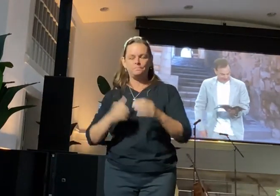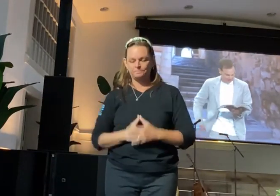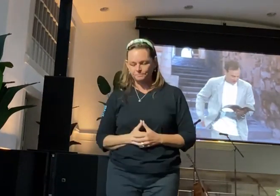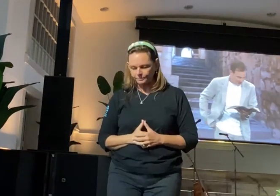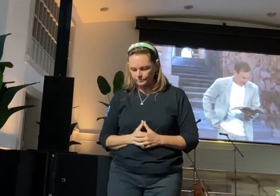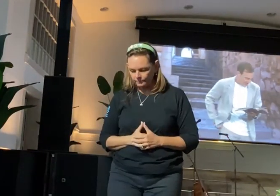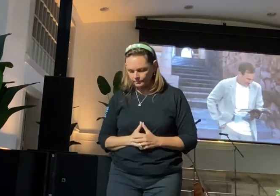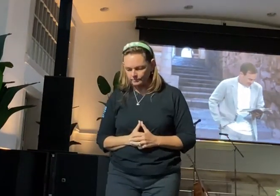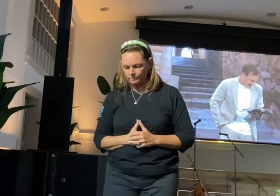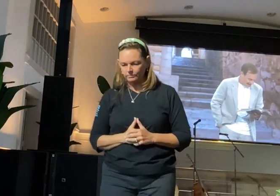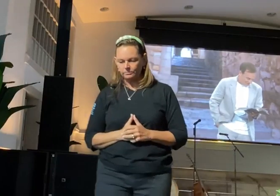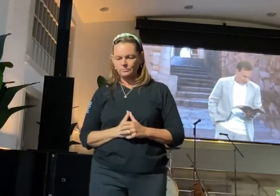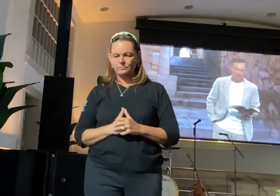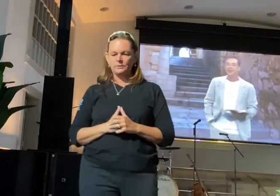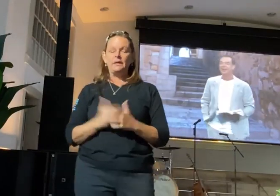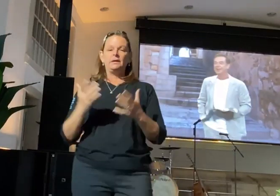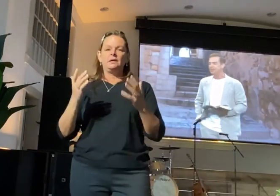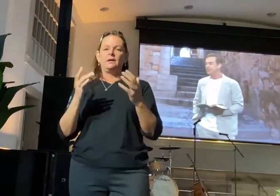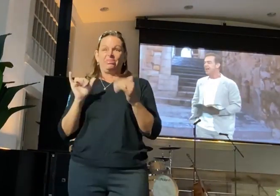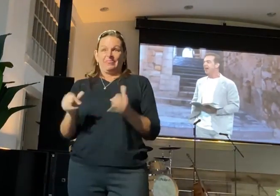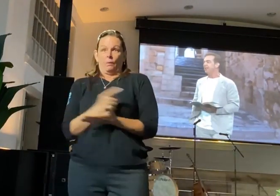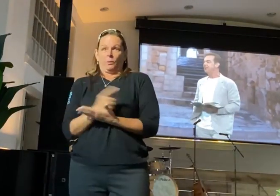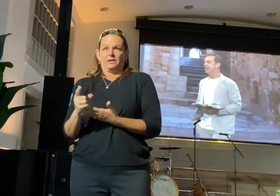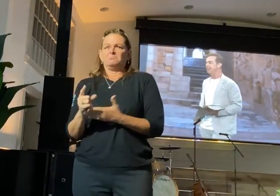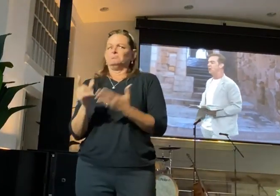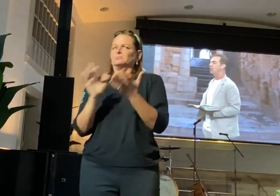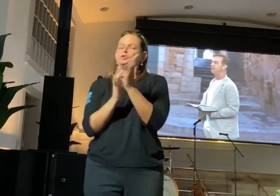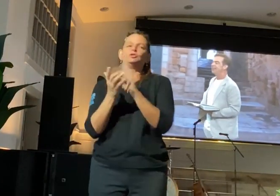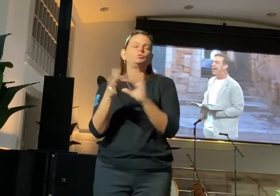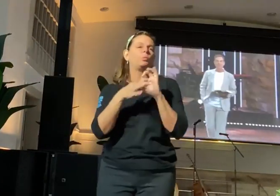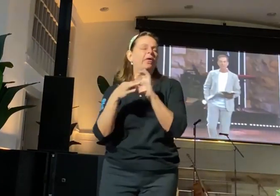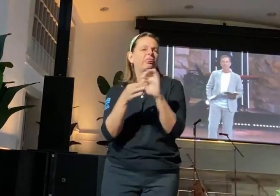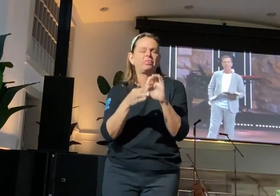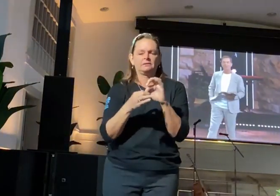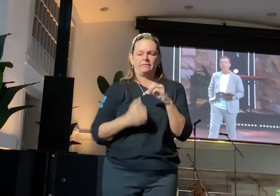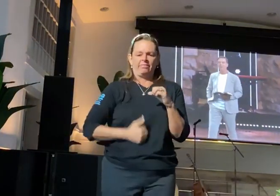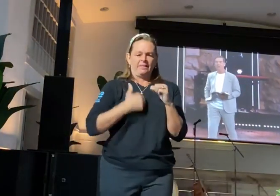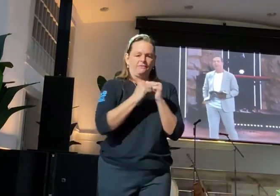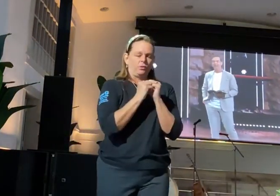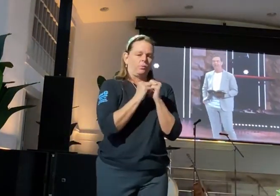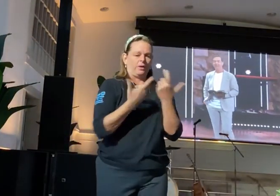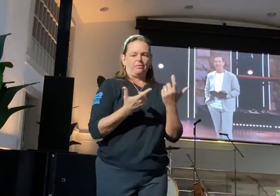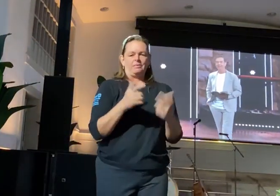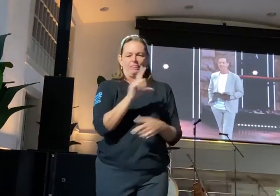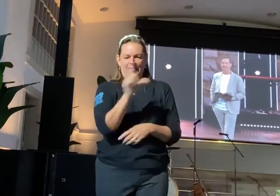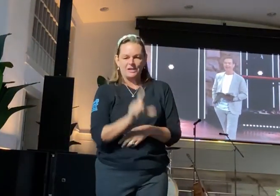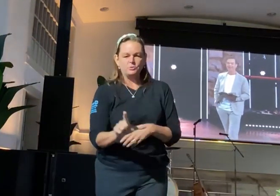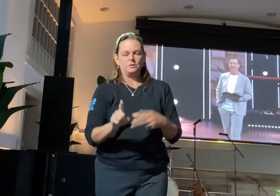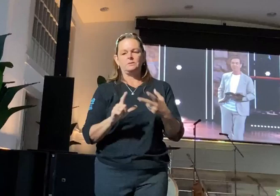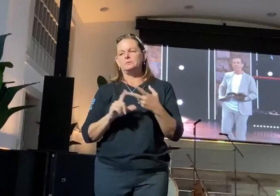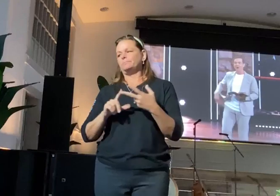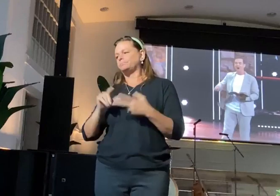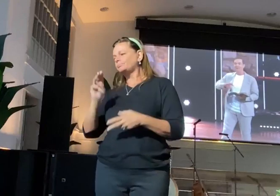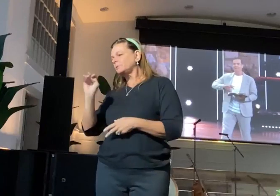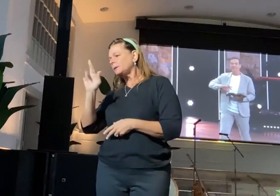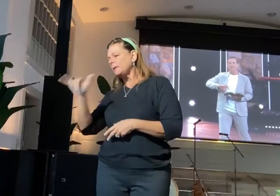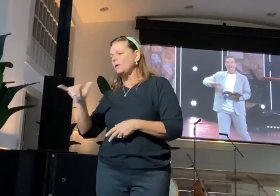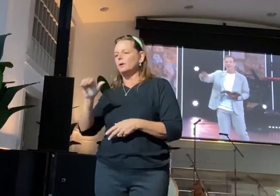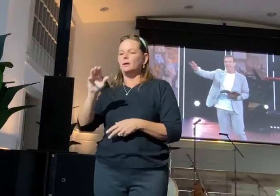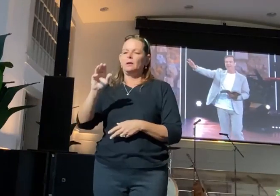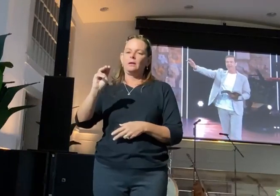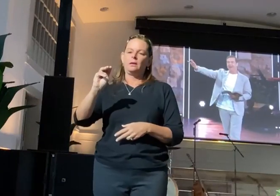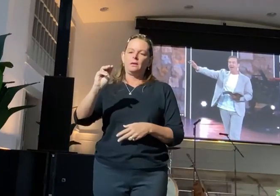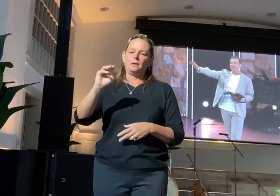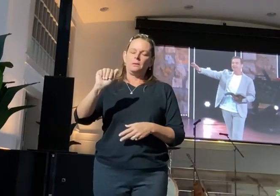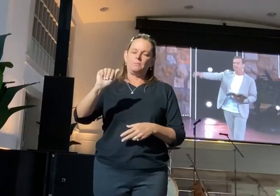around Jerusalem with his disciples. He spent time staying at the home of Lazarus and Mary and Martha. He went off to